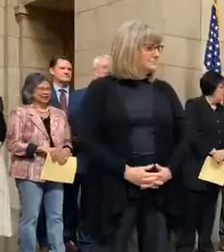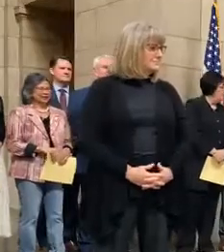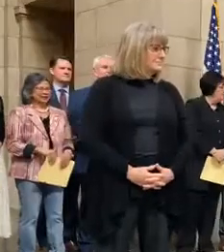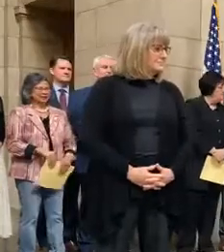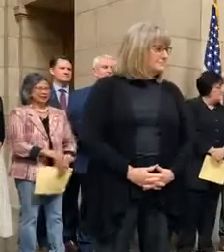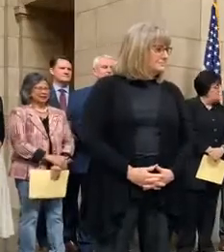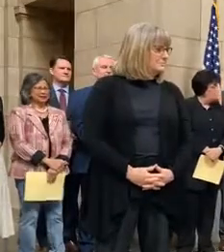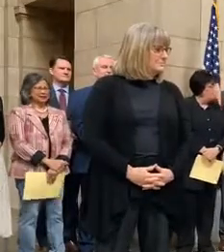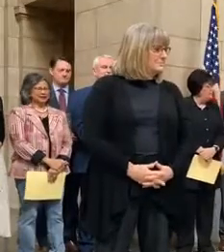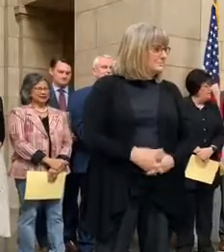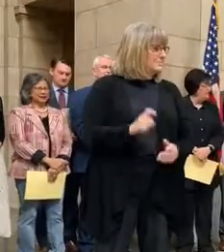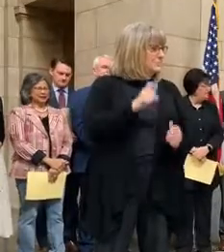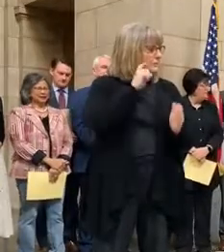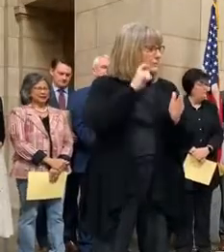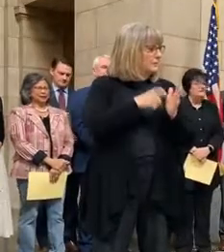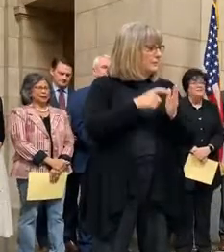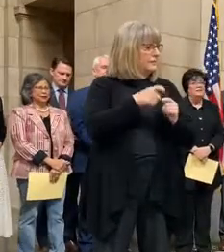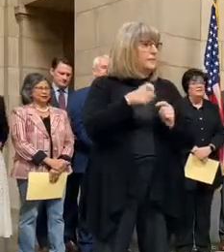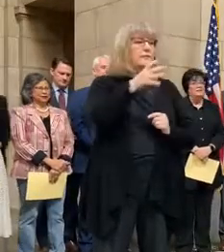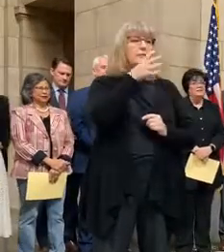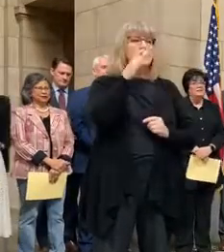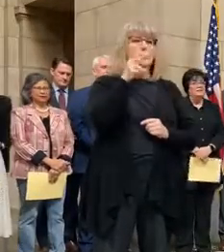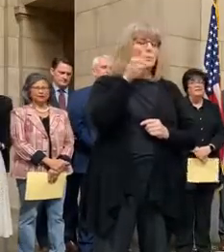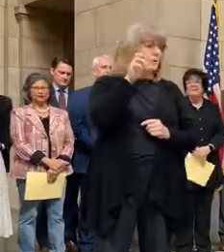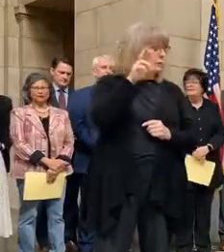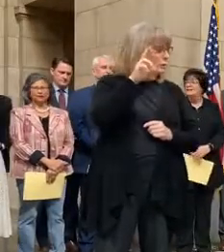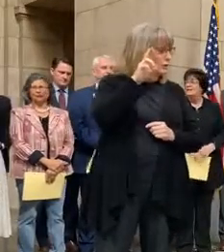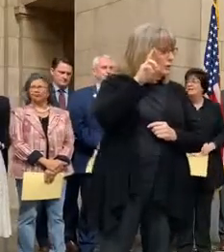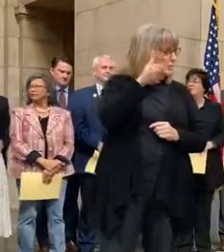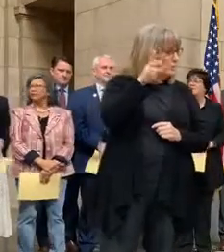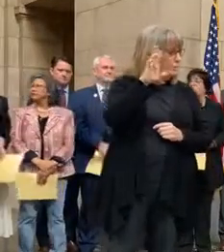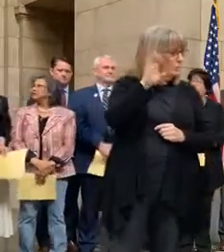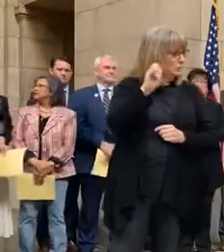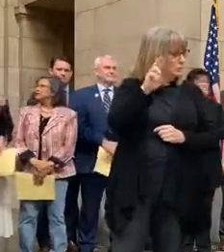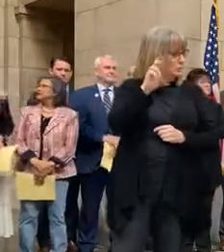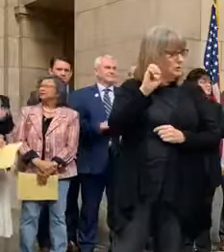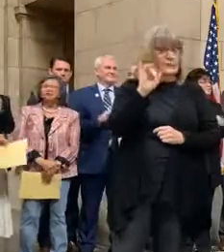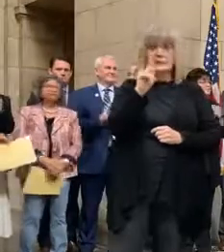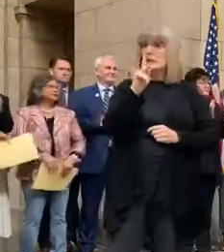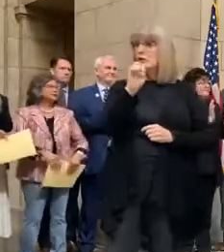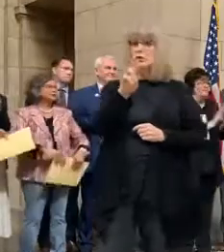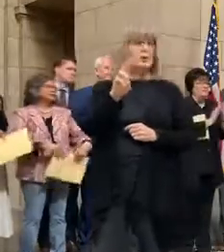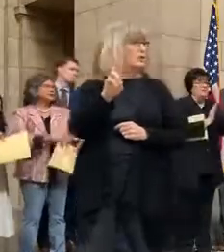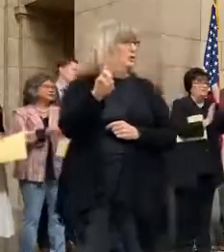Okay. Also need to recognize from the Nebraska Farm Bureau, Bruce Rieker. Bruce, where are you?